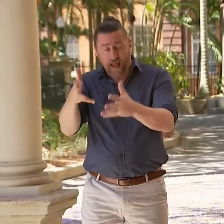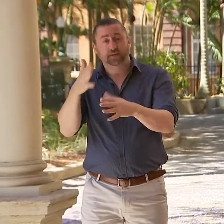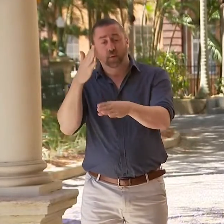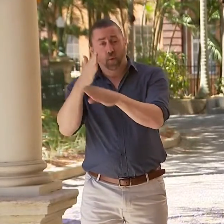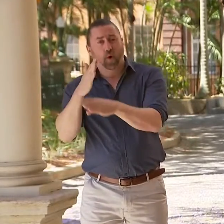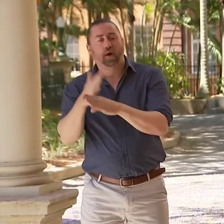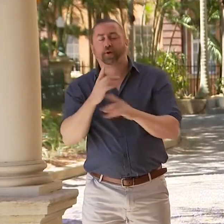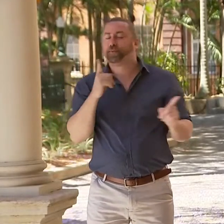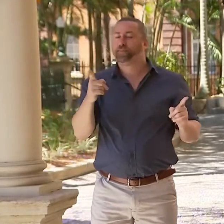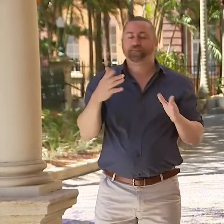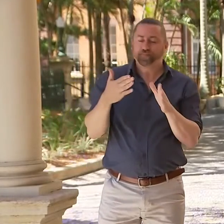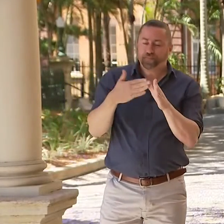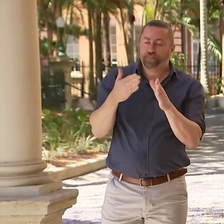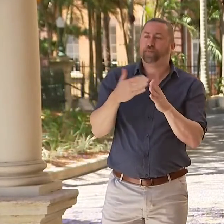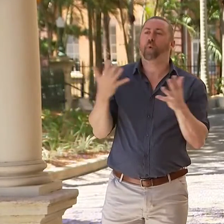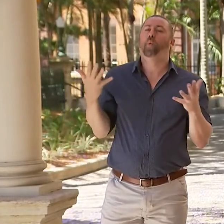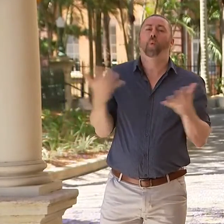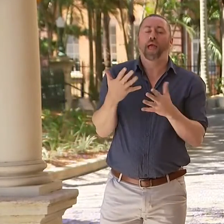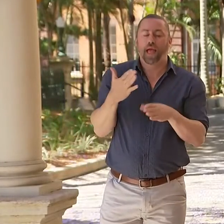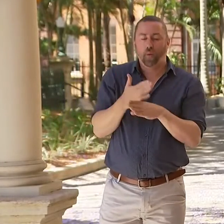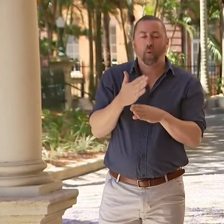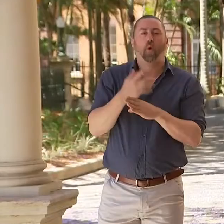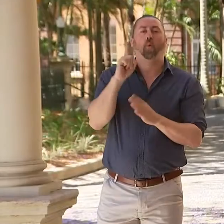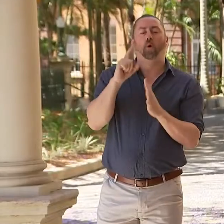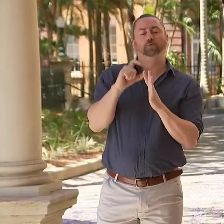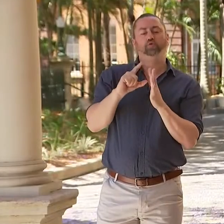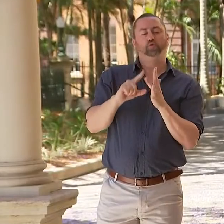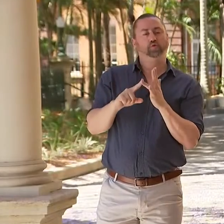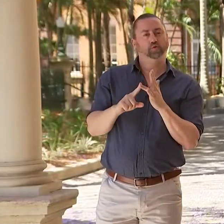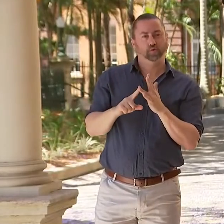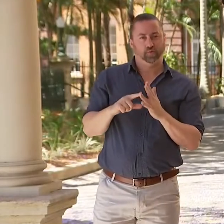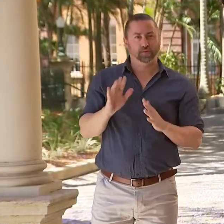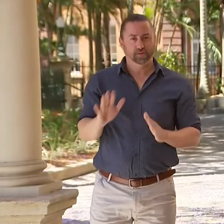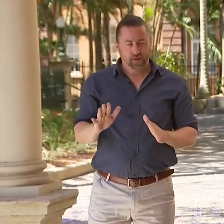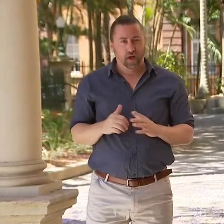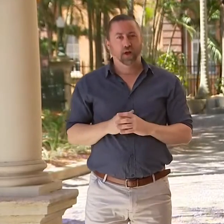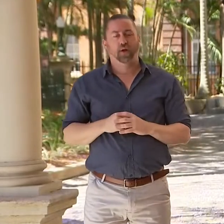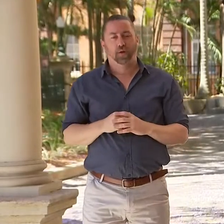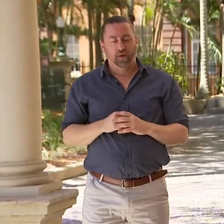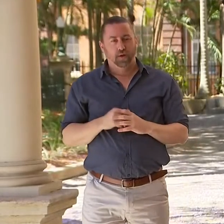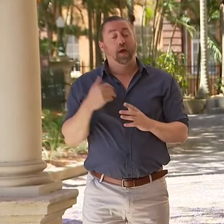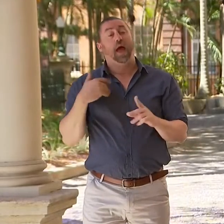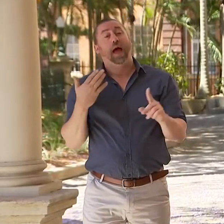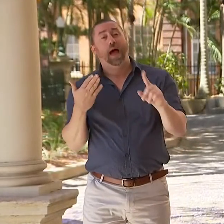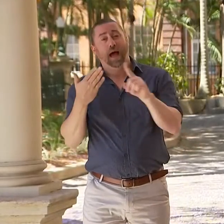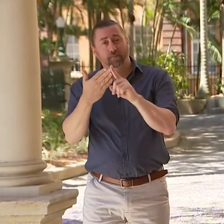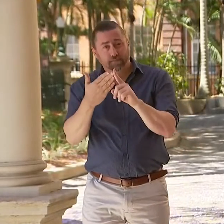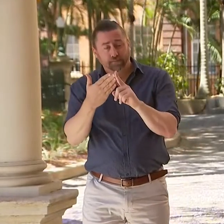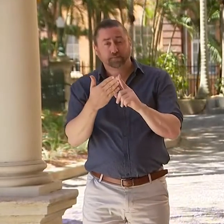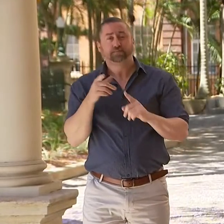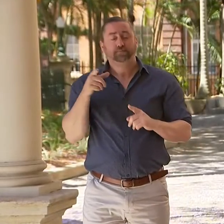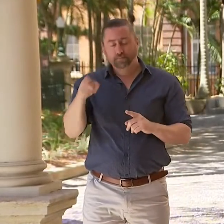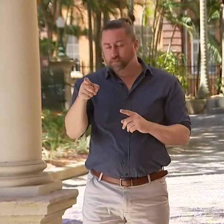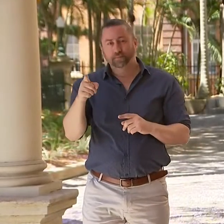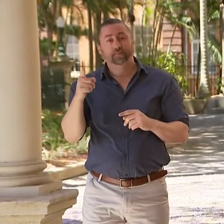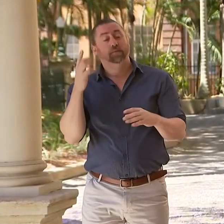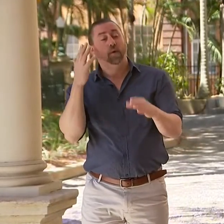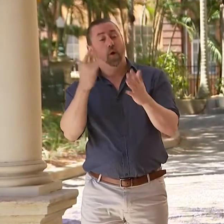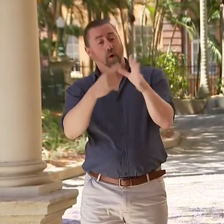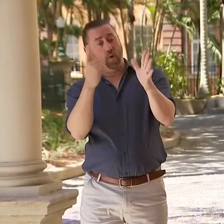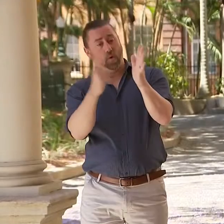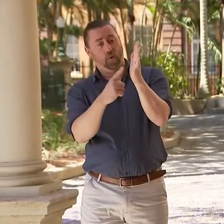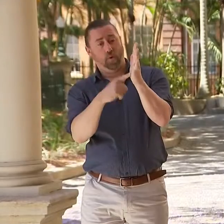It depends where they're working and what they're doing. So, no. The plan is that there won't be unvaccinated